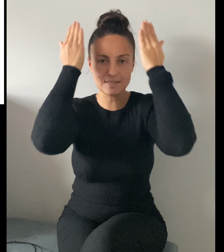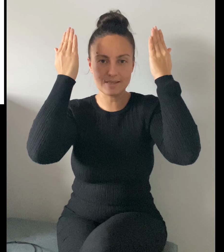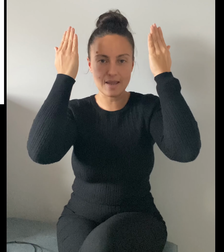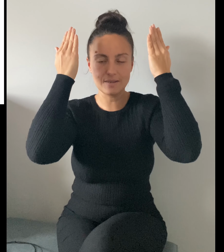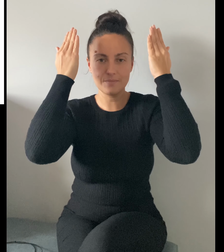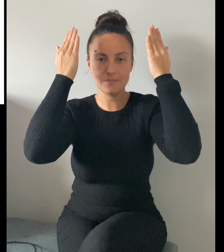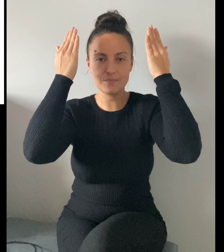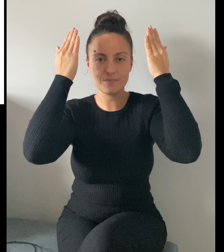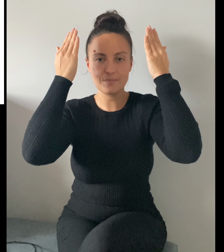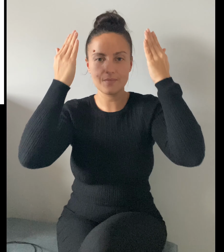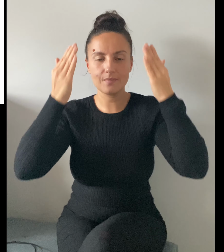Wednesday,